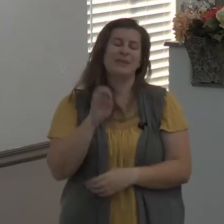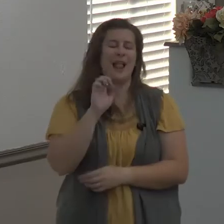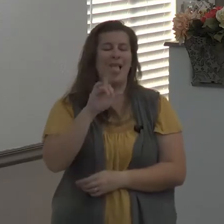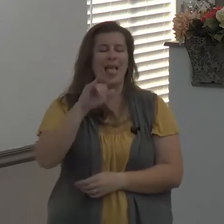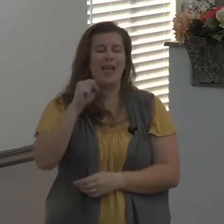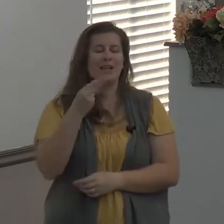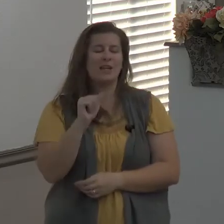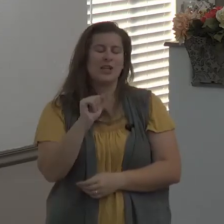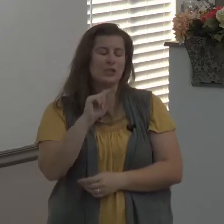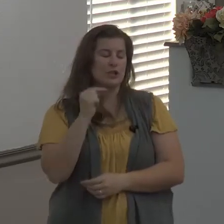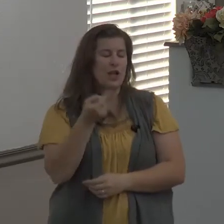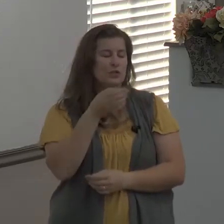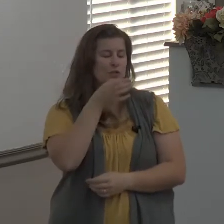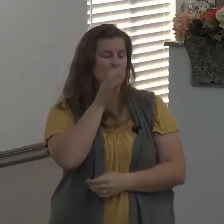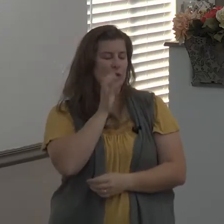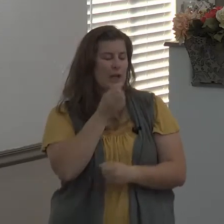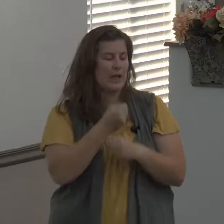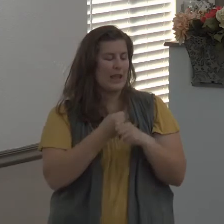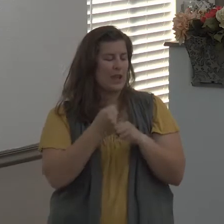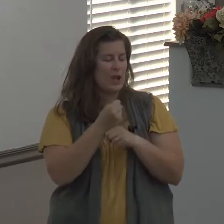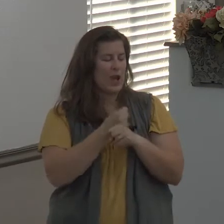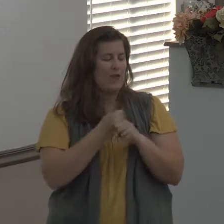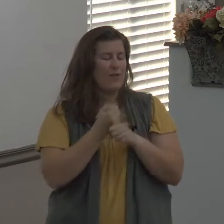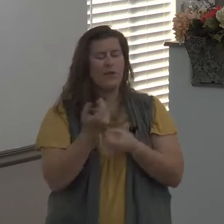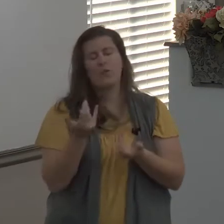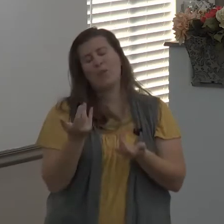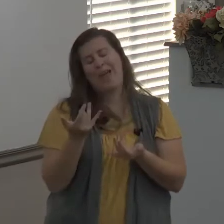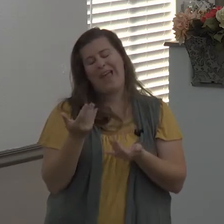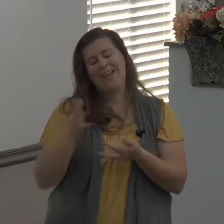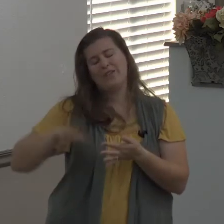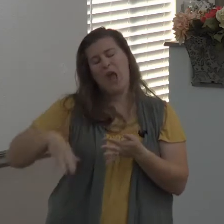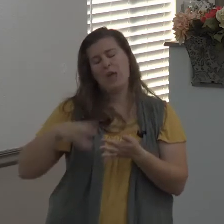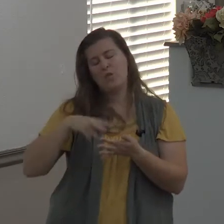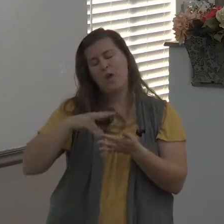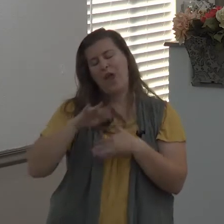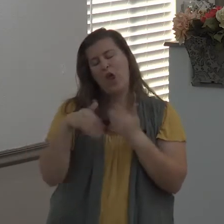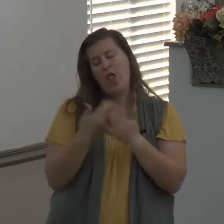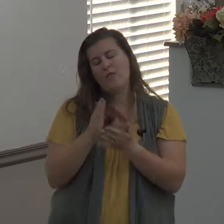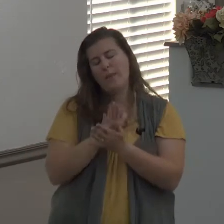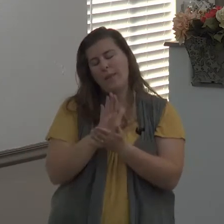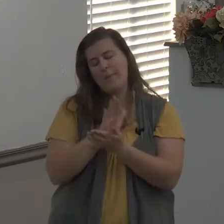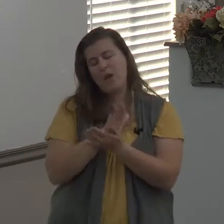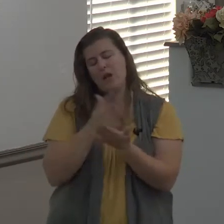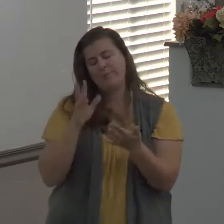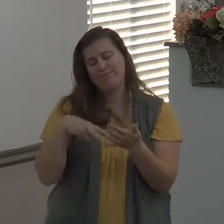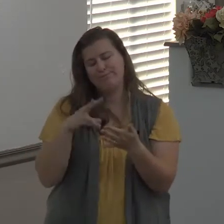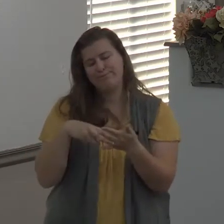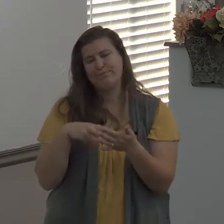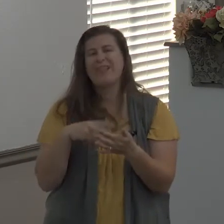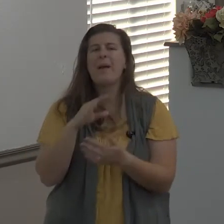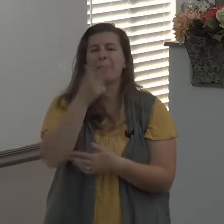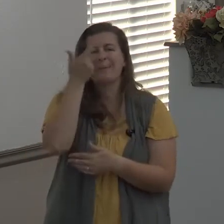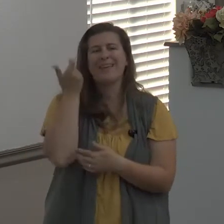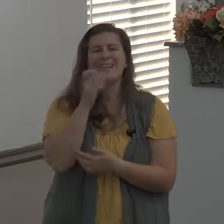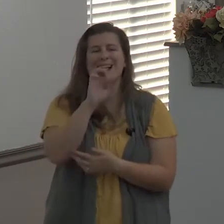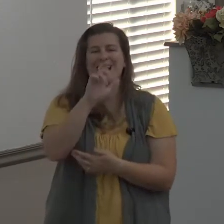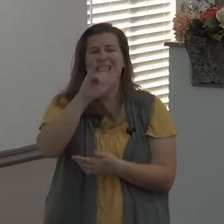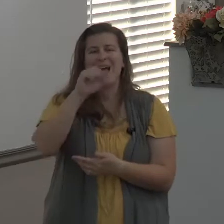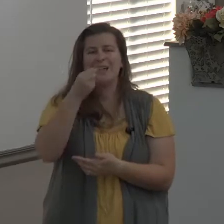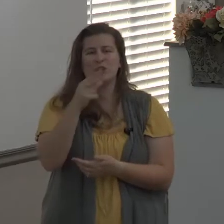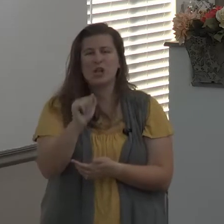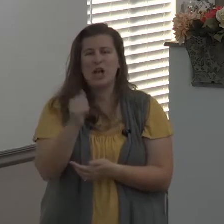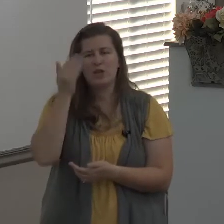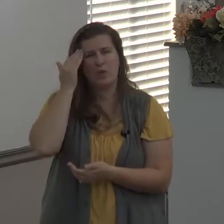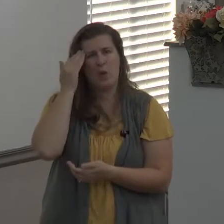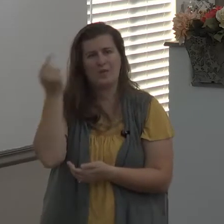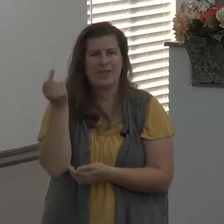he's freaking out. "Ah, we're in trouble!" And Elisha's just sipping his coffee. He's like, "Give me a minute, I still haven't read the funny pages."